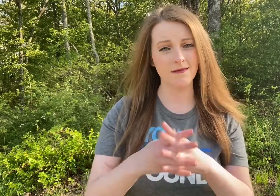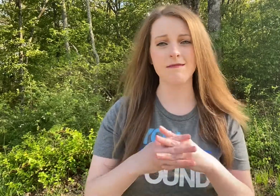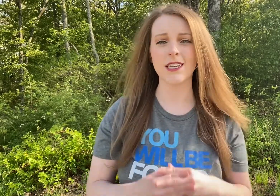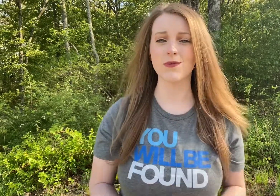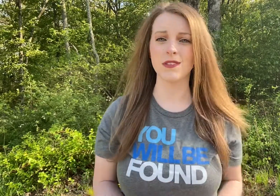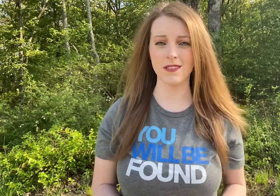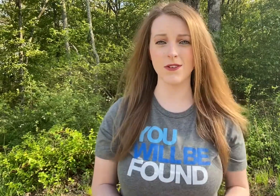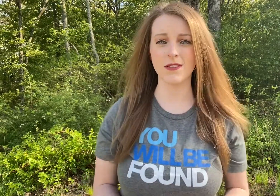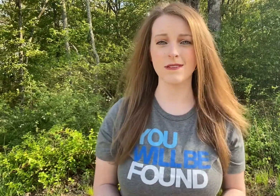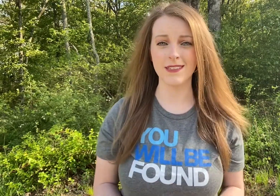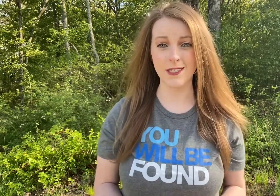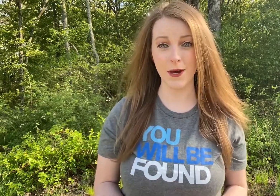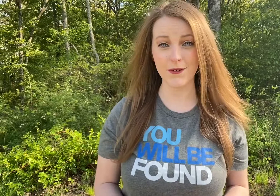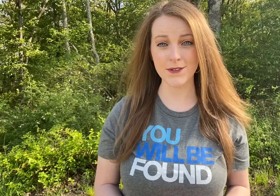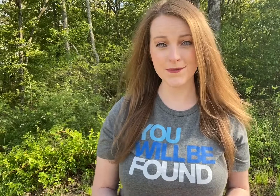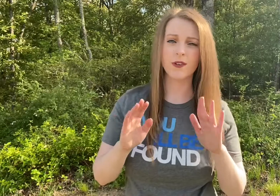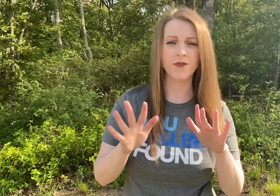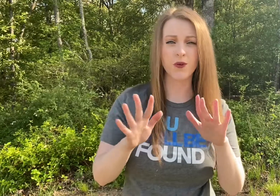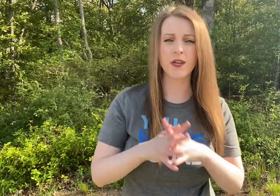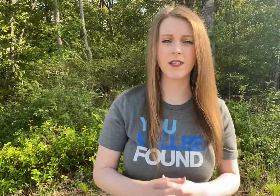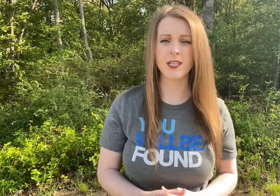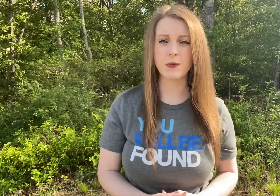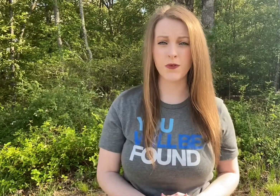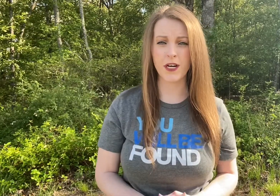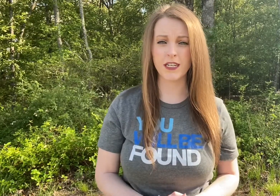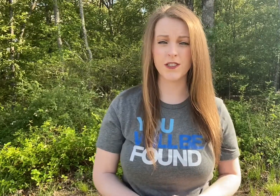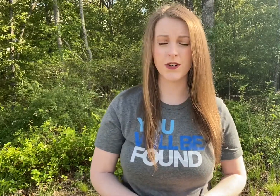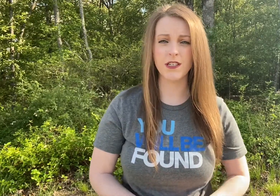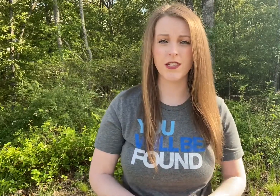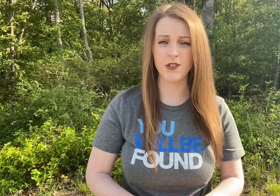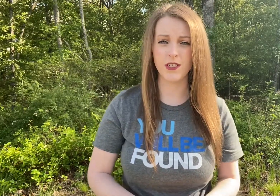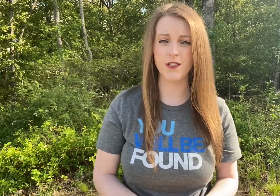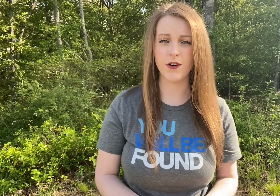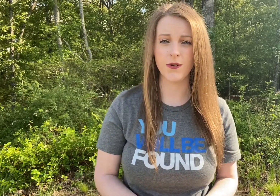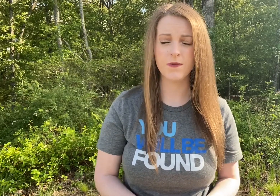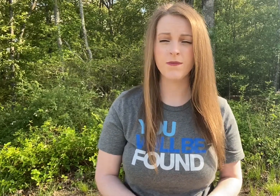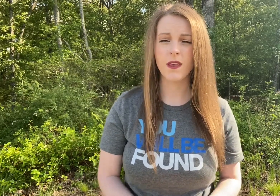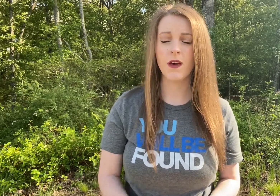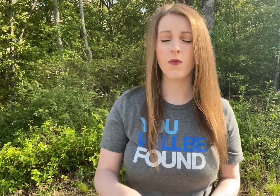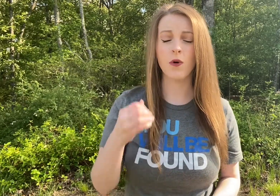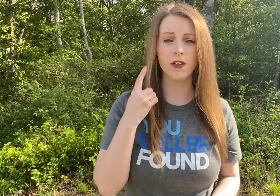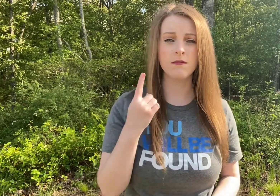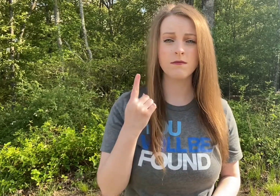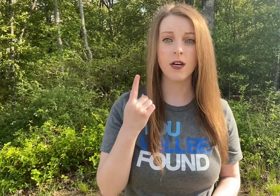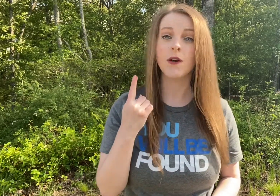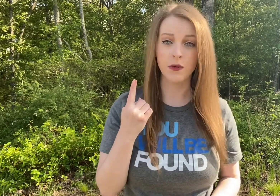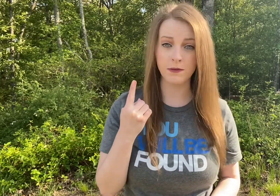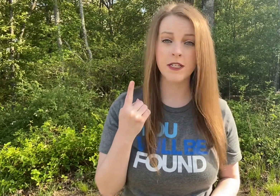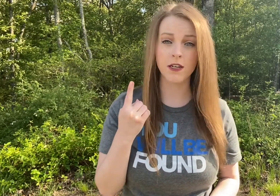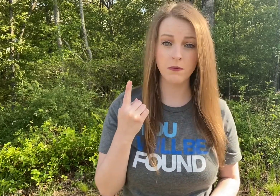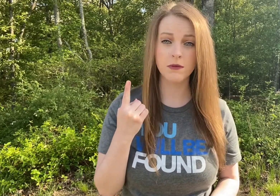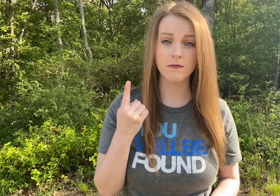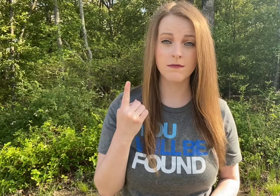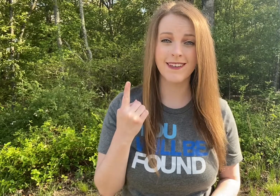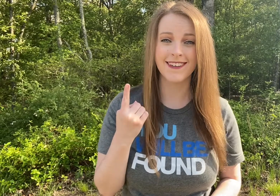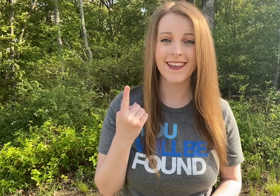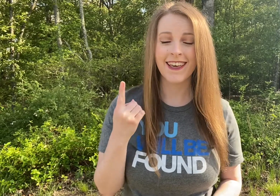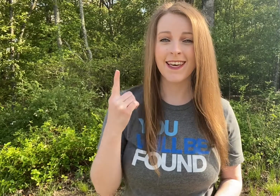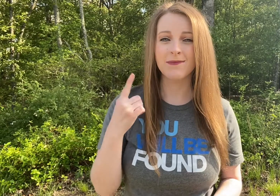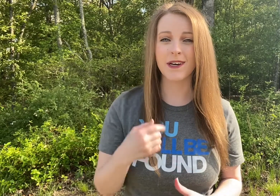that's what this song is about. A few quick things before I get started that you need to know. One, I will mess up, but I